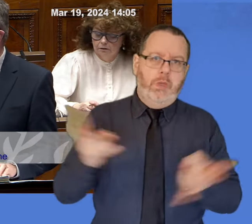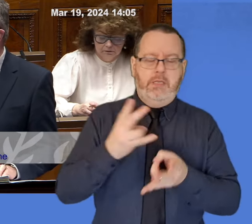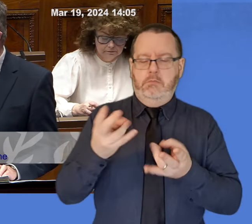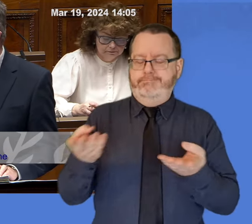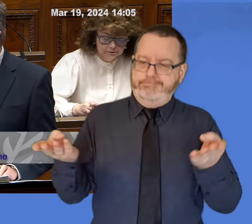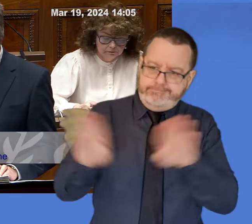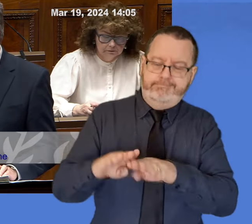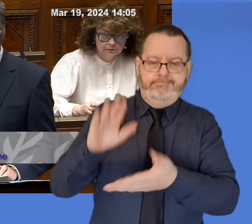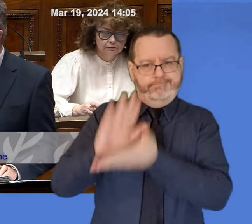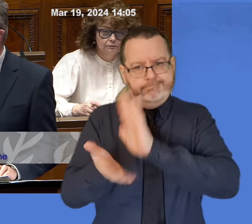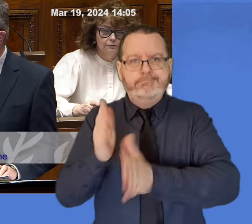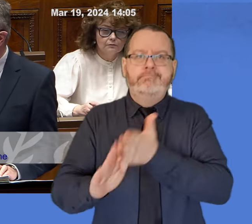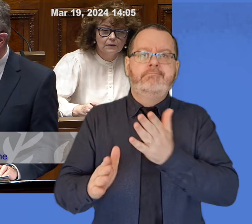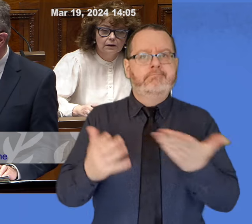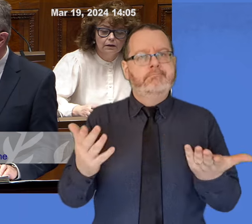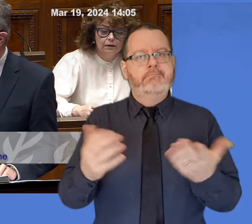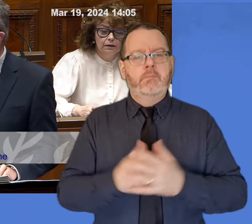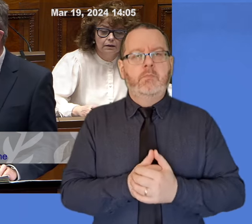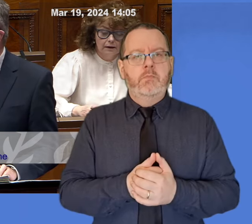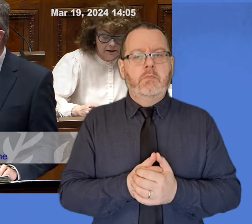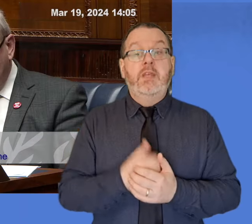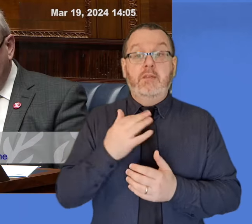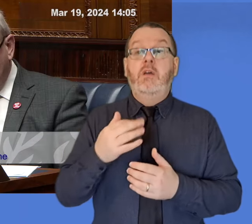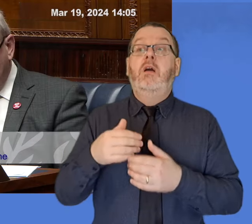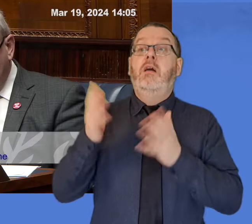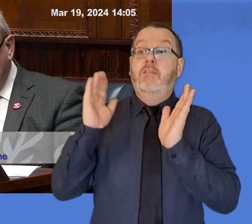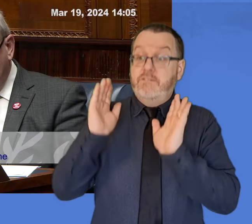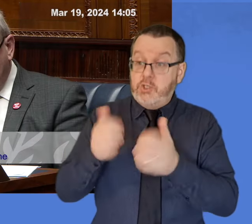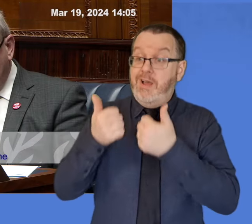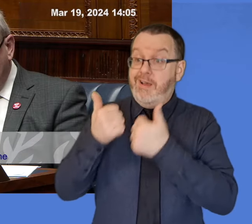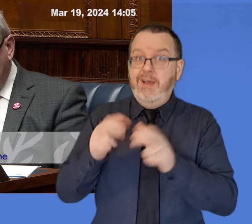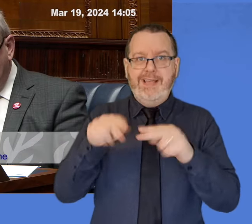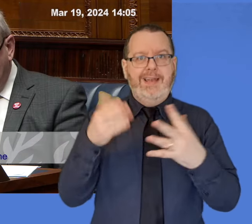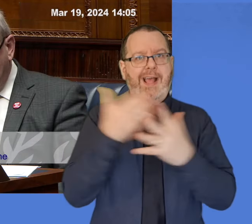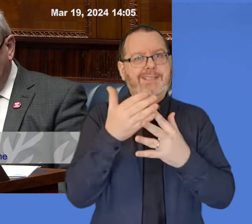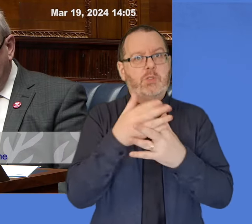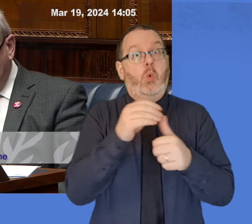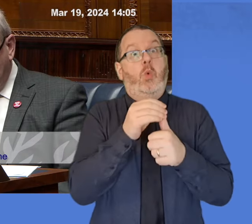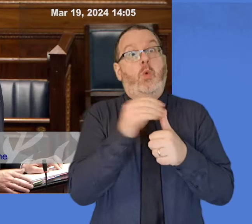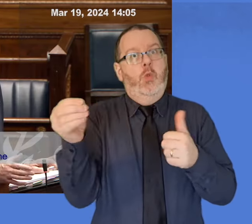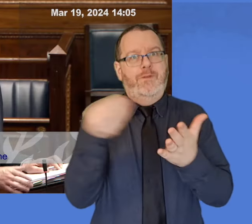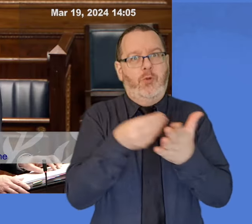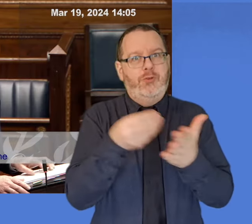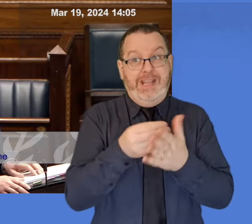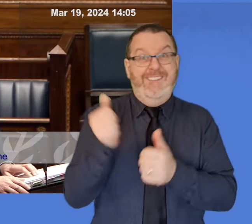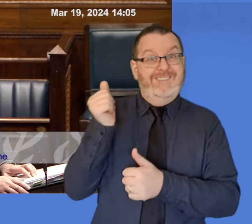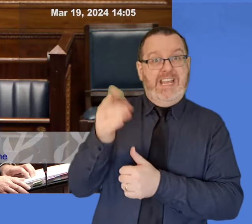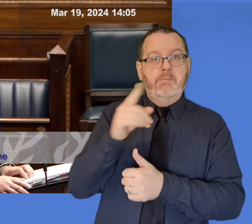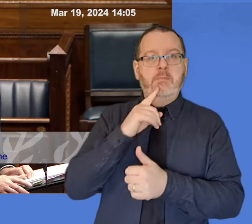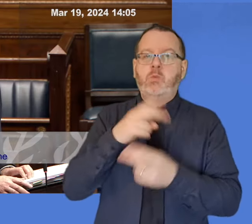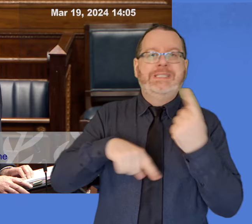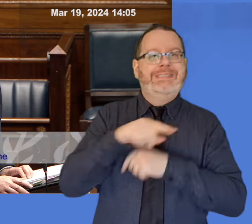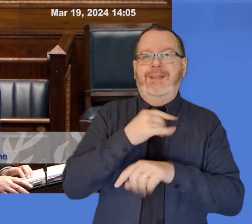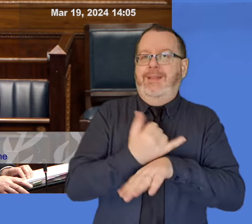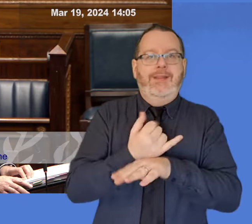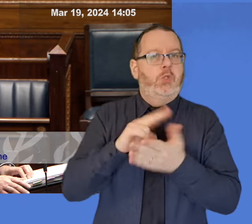in as fair a way possible as I can, and that will in turn allow us to access other funding that is available and hasn't as yet been taken up to look at